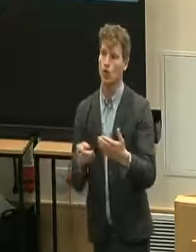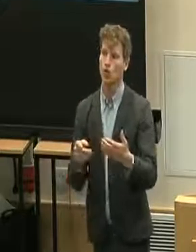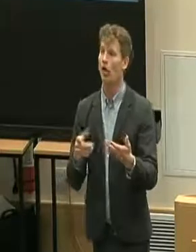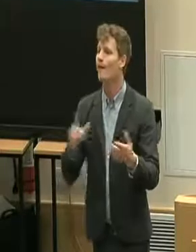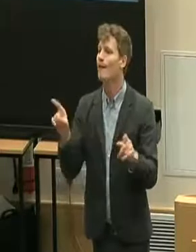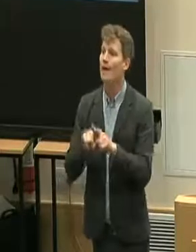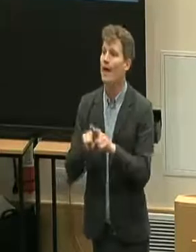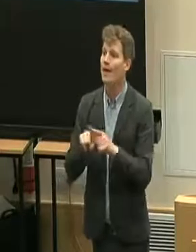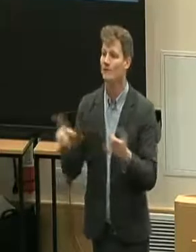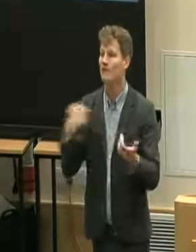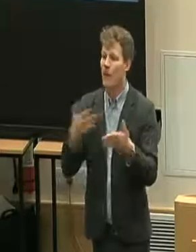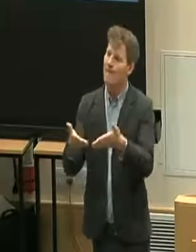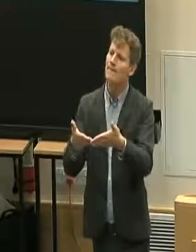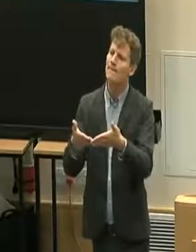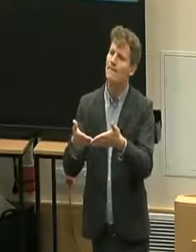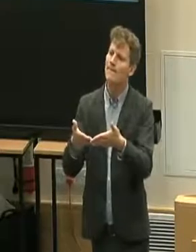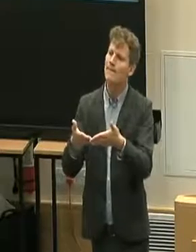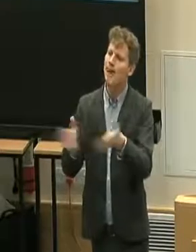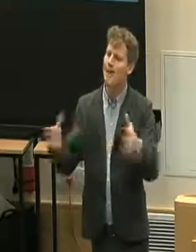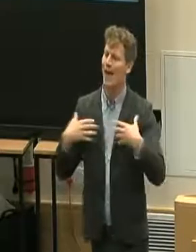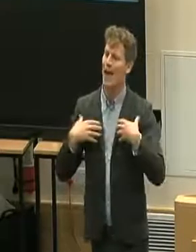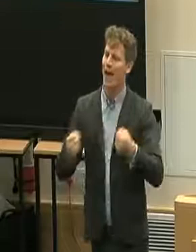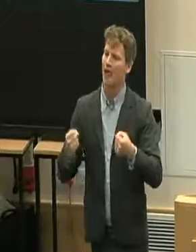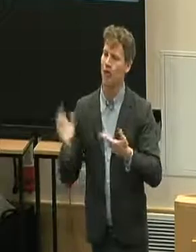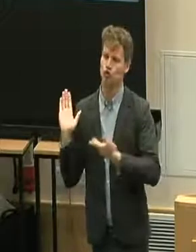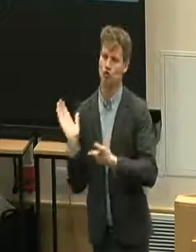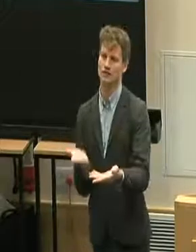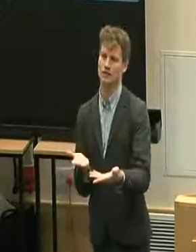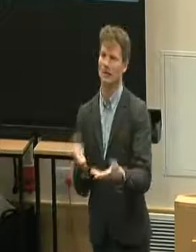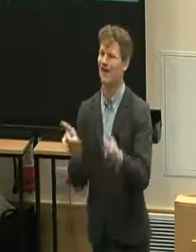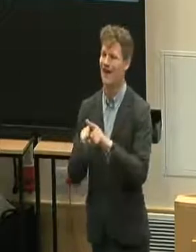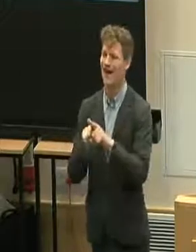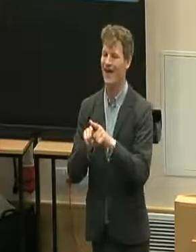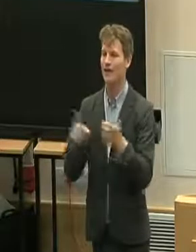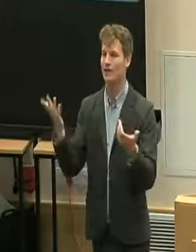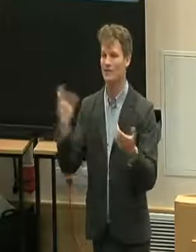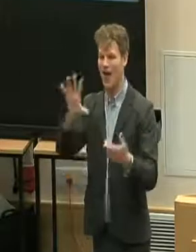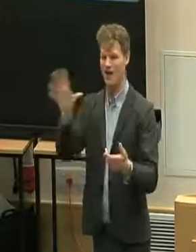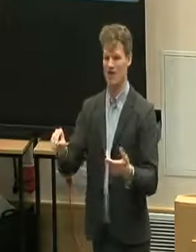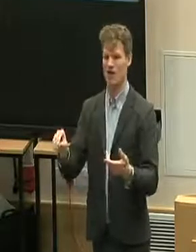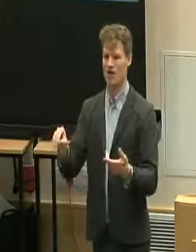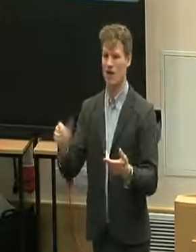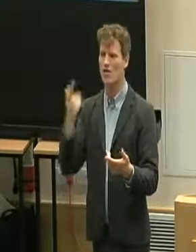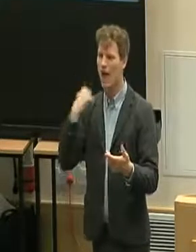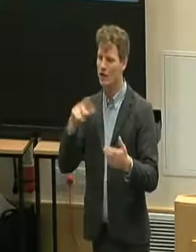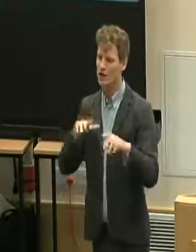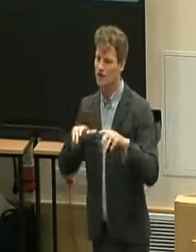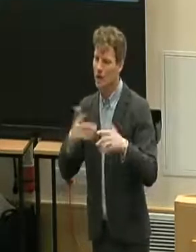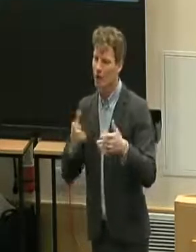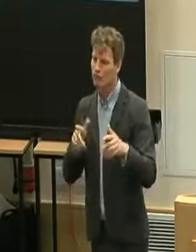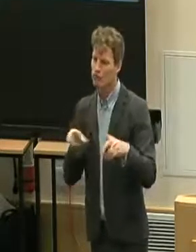so that, for example, in Africa, river blindness is prevented through